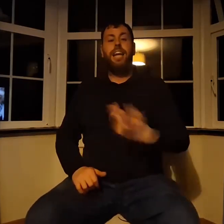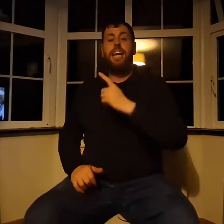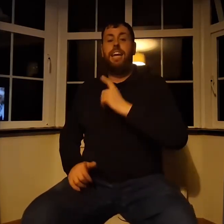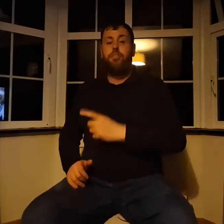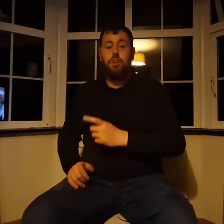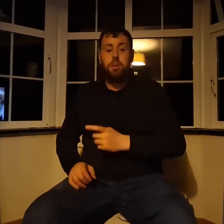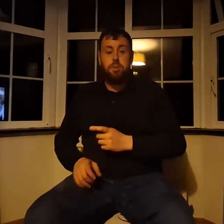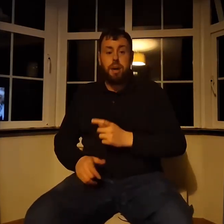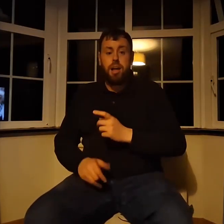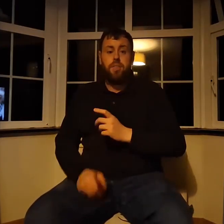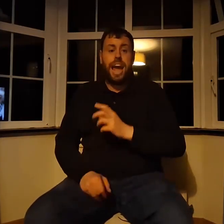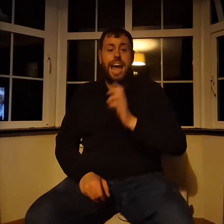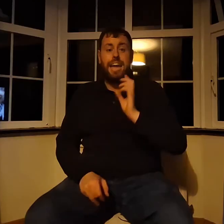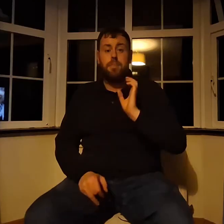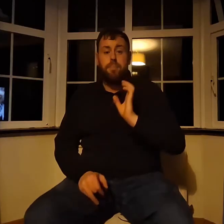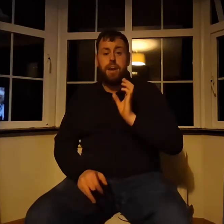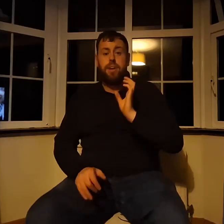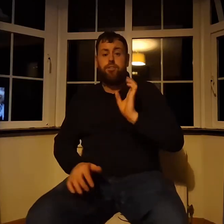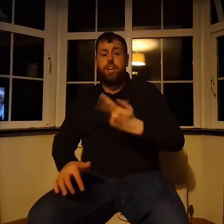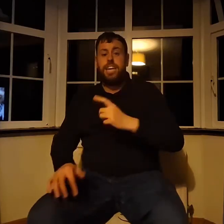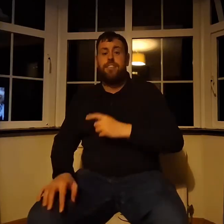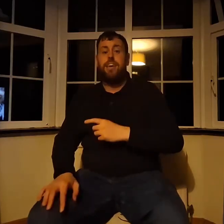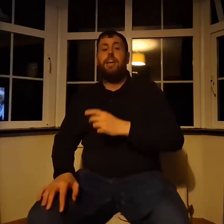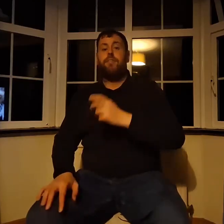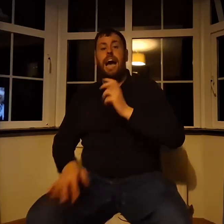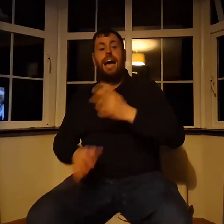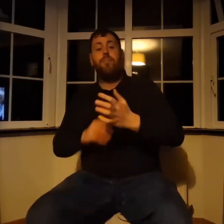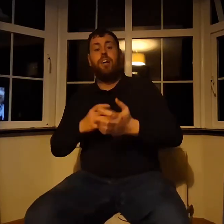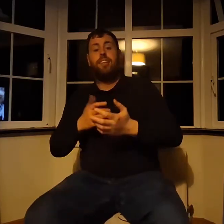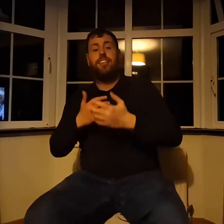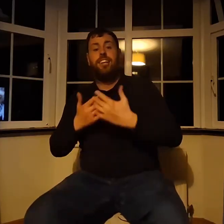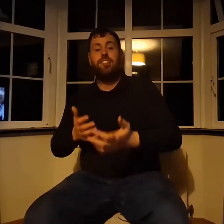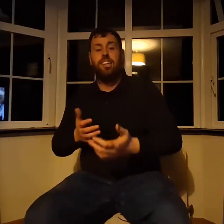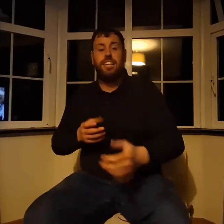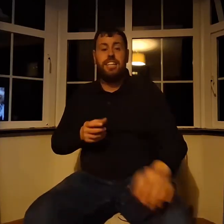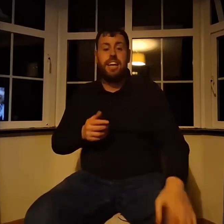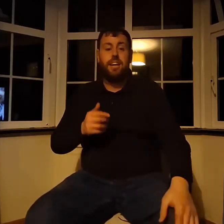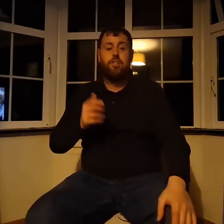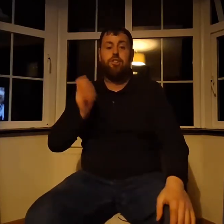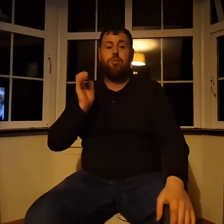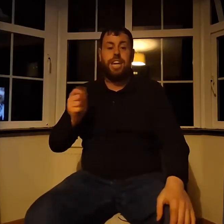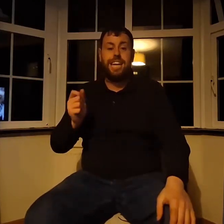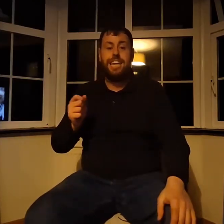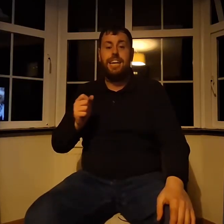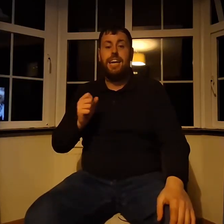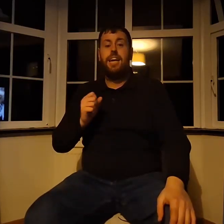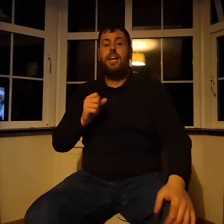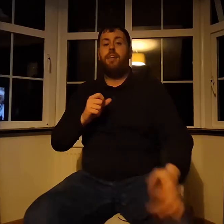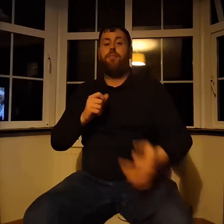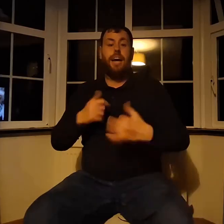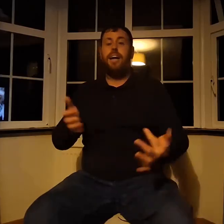Money grew on hackleberry trees. If time wasn't such a luxury, if love